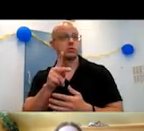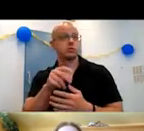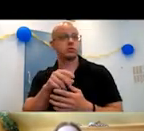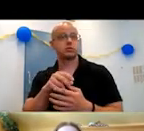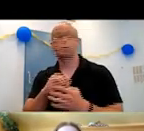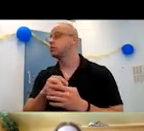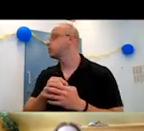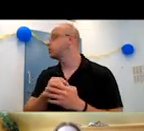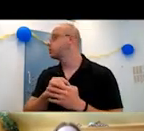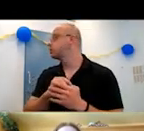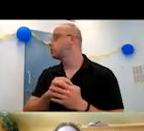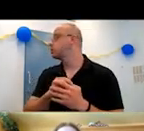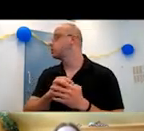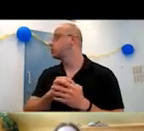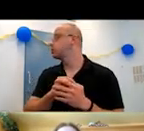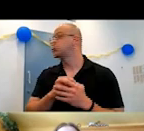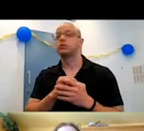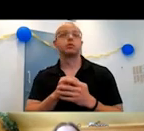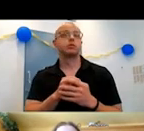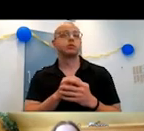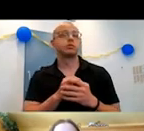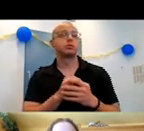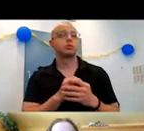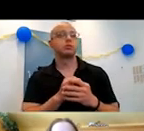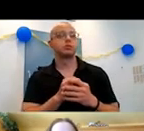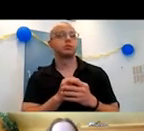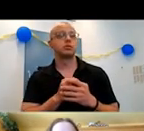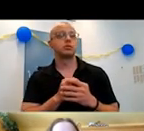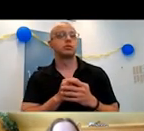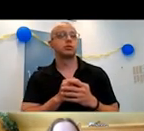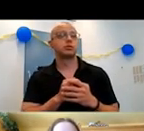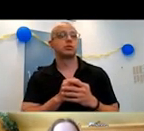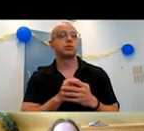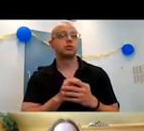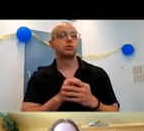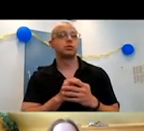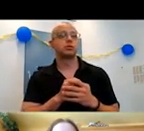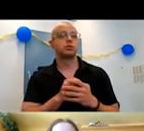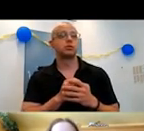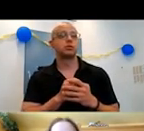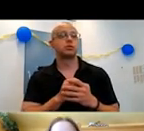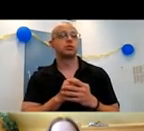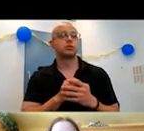Is it new link or? So basically, what we have it set up right now, this is Jay,